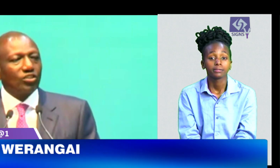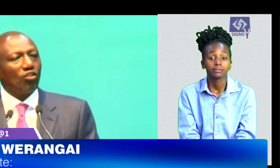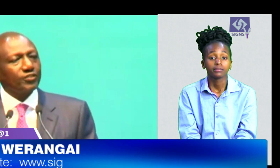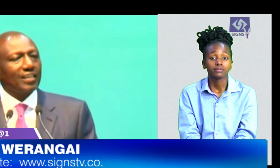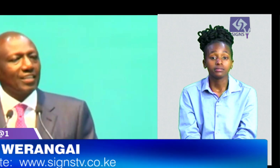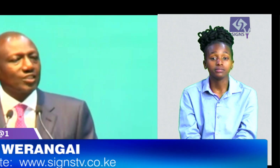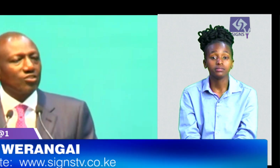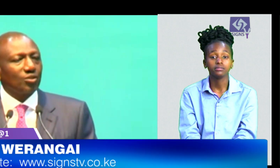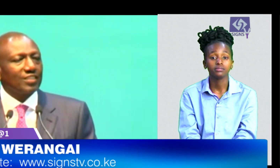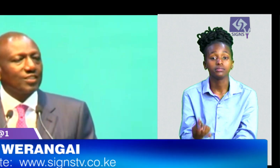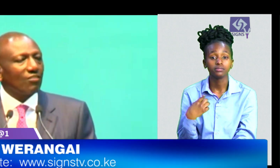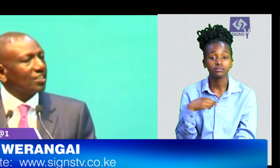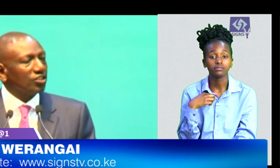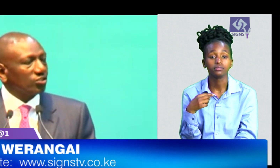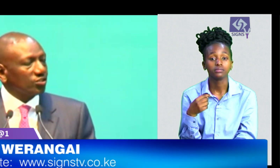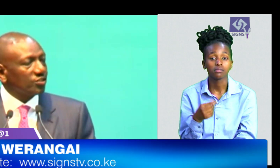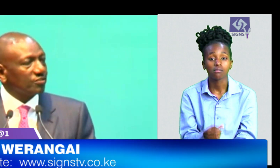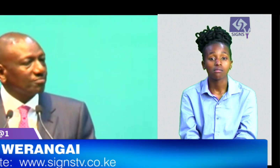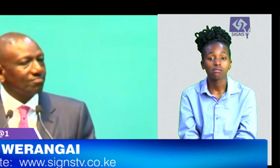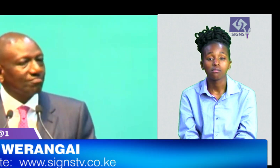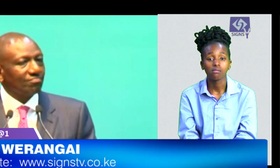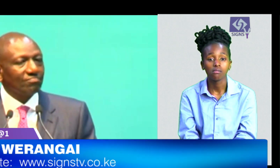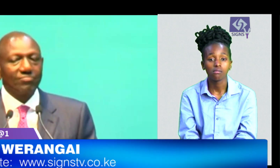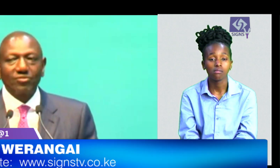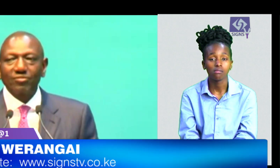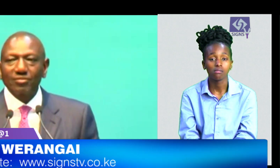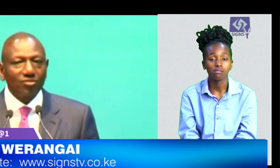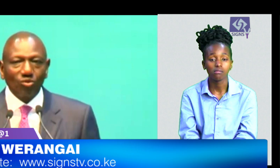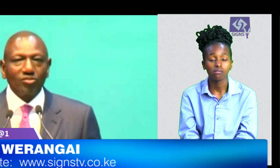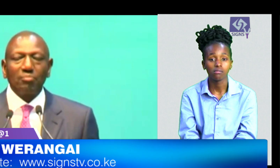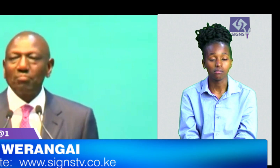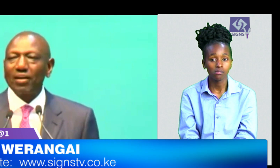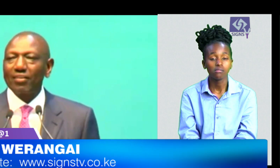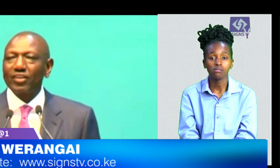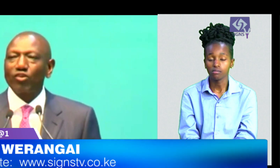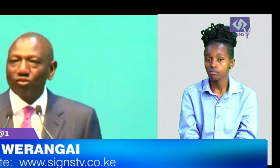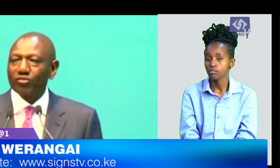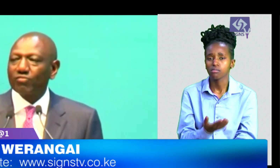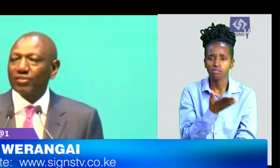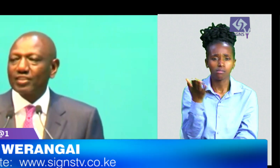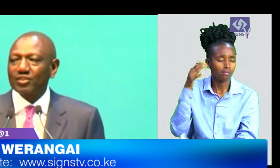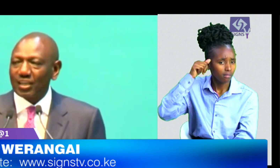which often accentuates our divisions. You all remember the North versus